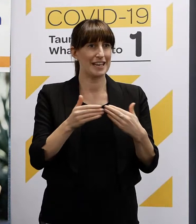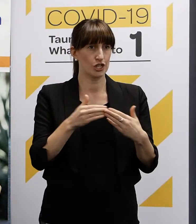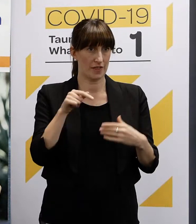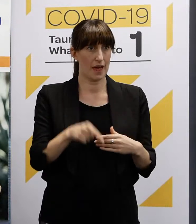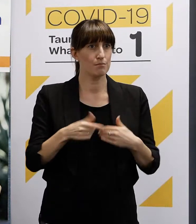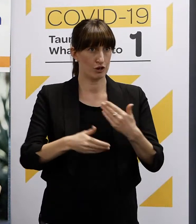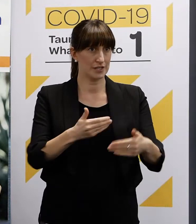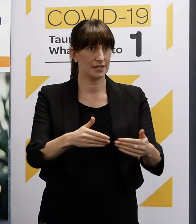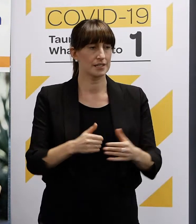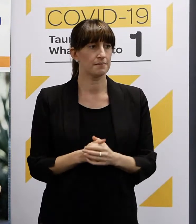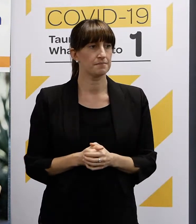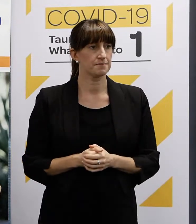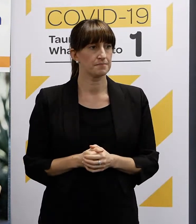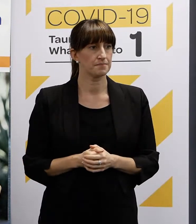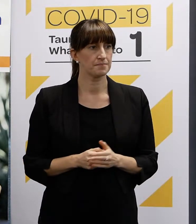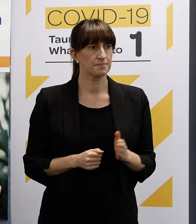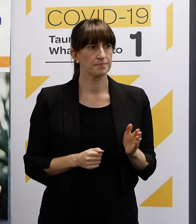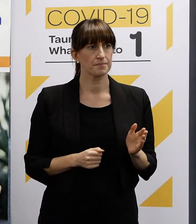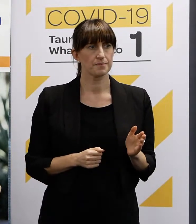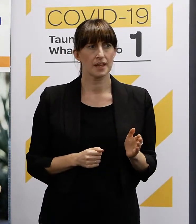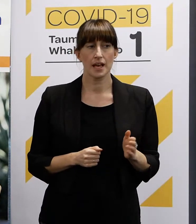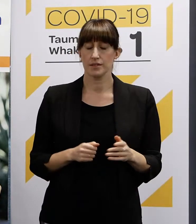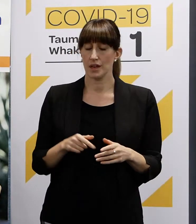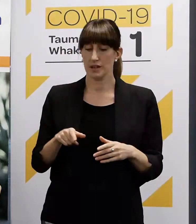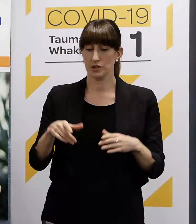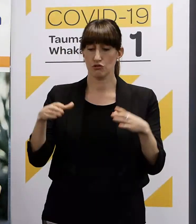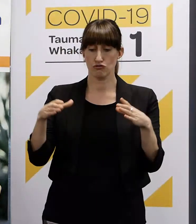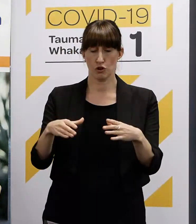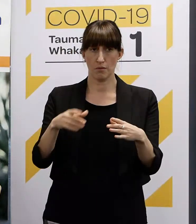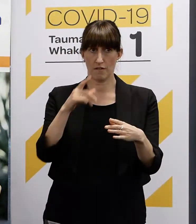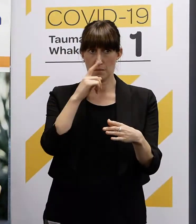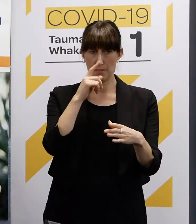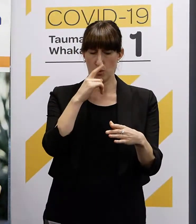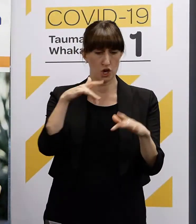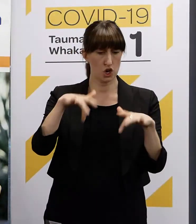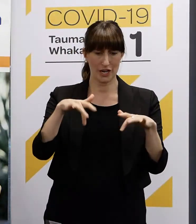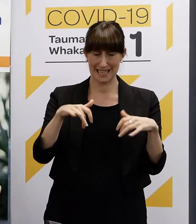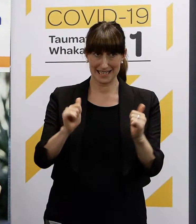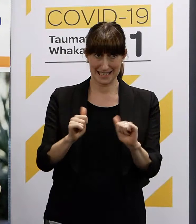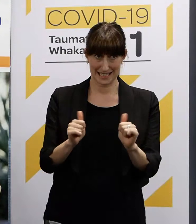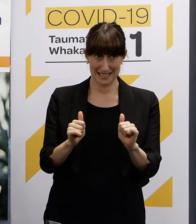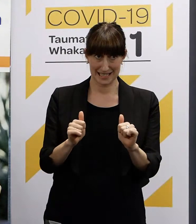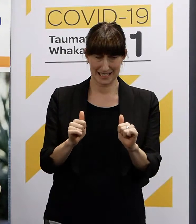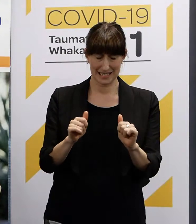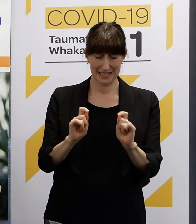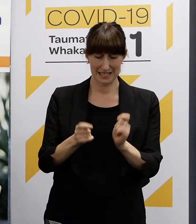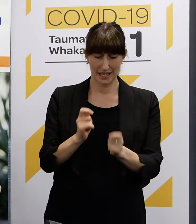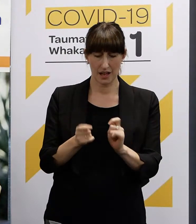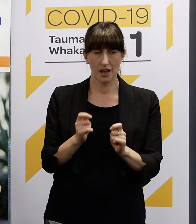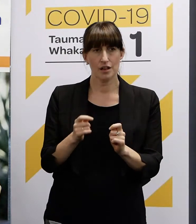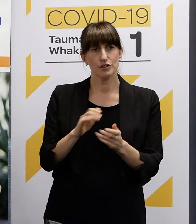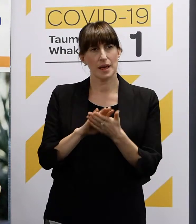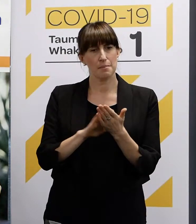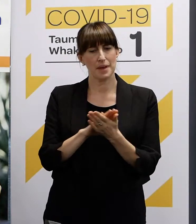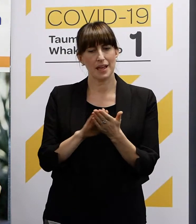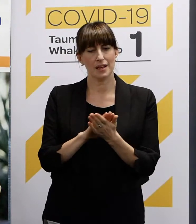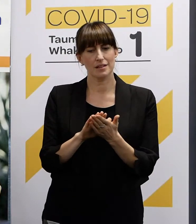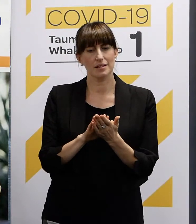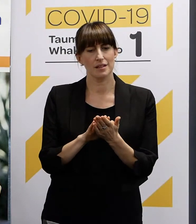tests. Does that mean that those people came out of isolation without receiving a test because